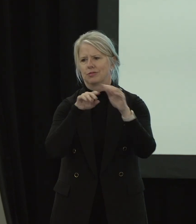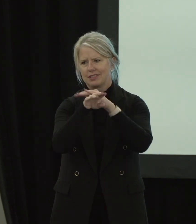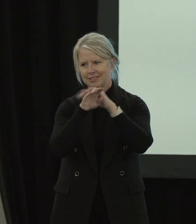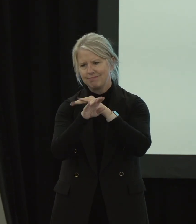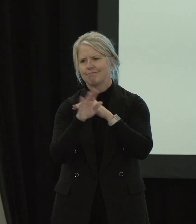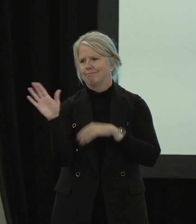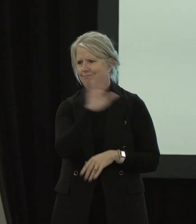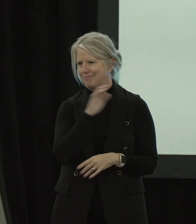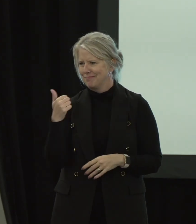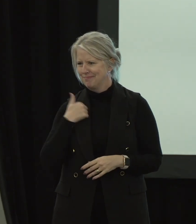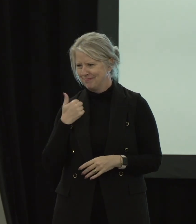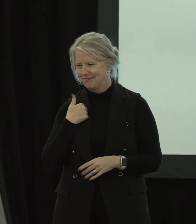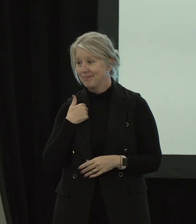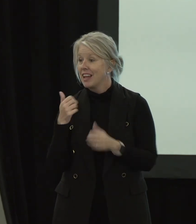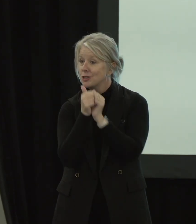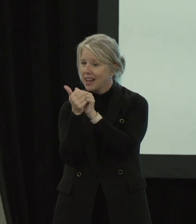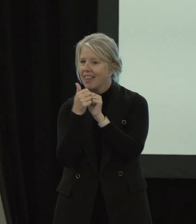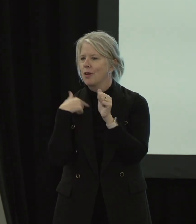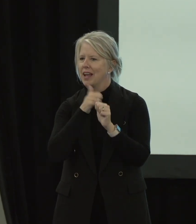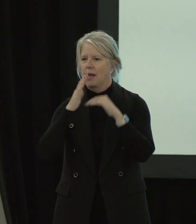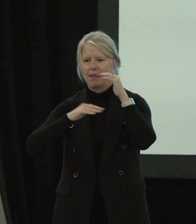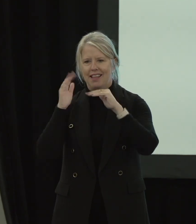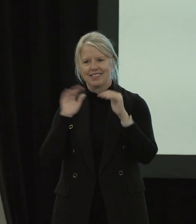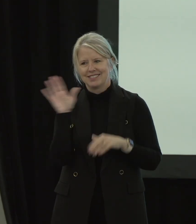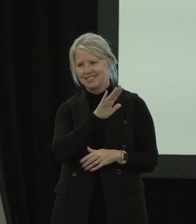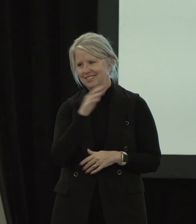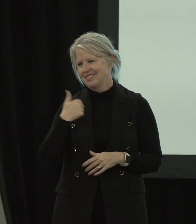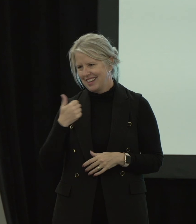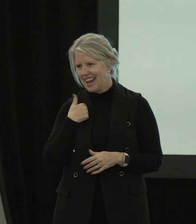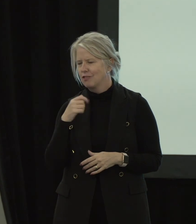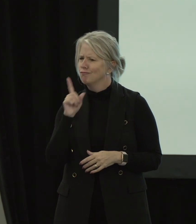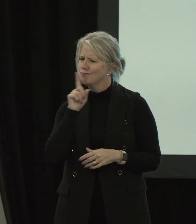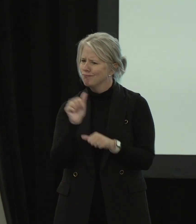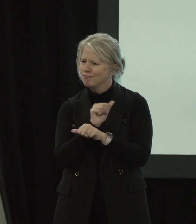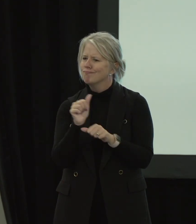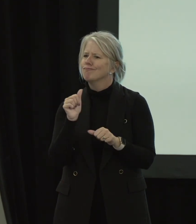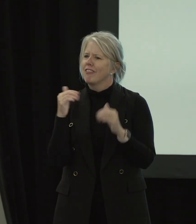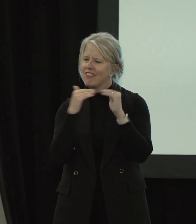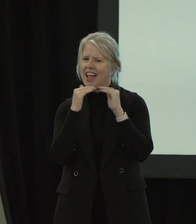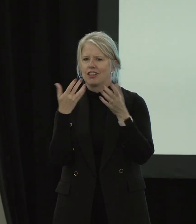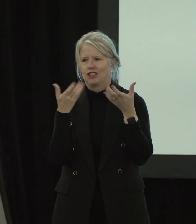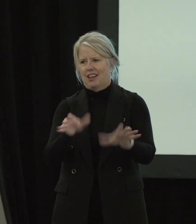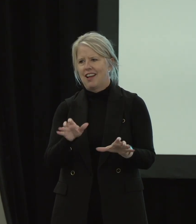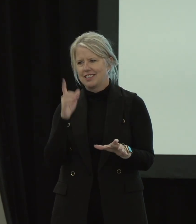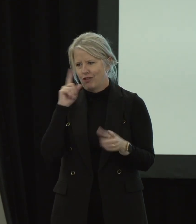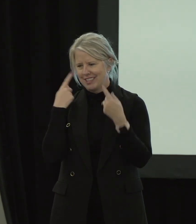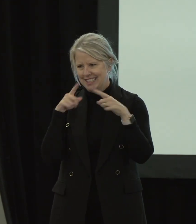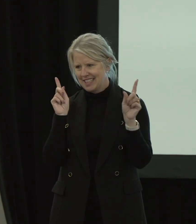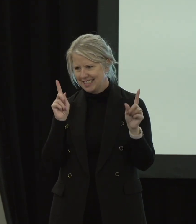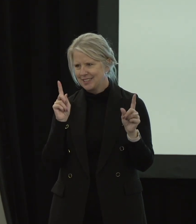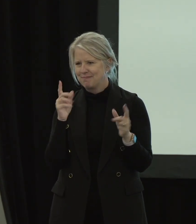accessibility in Canada. Together, we can build a country that gives everyone a real and fair chance at